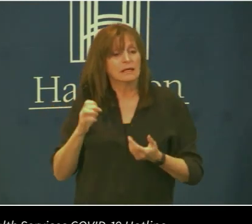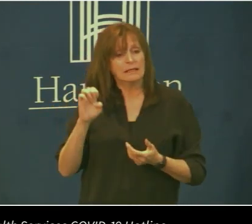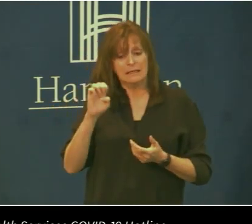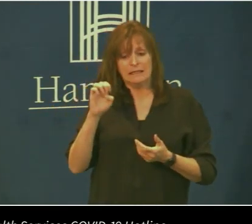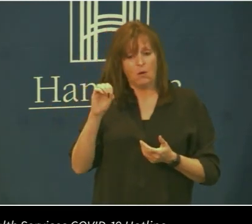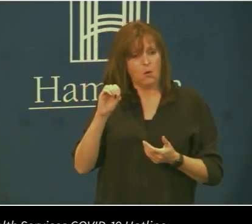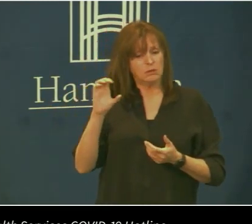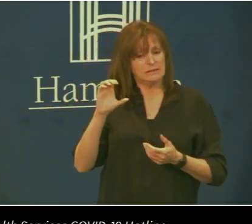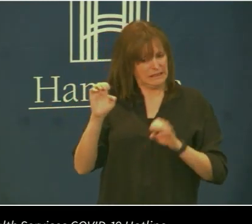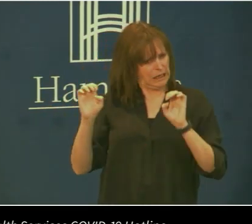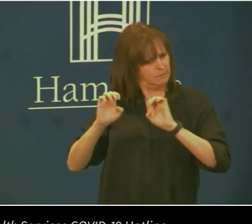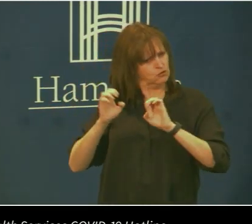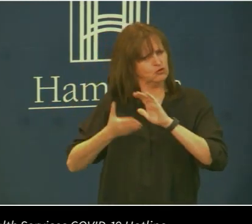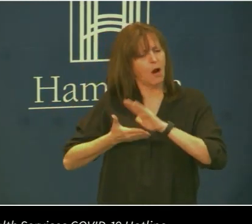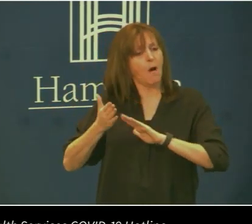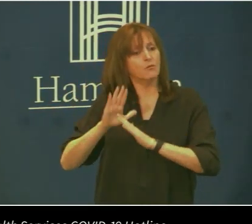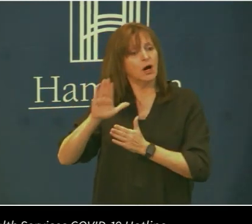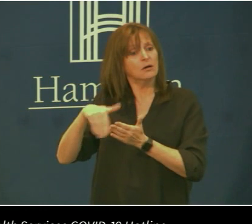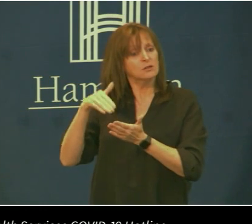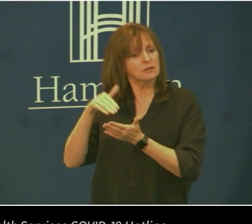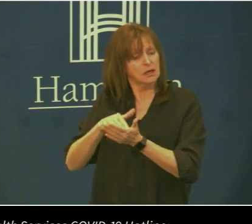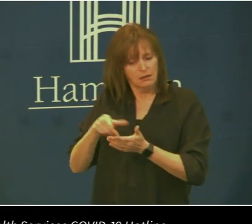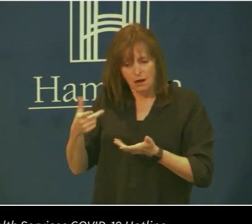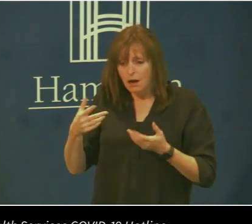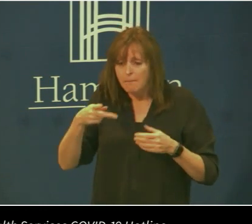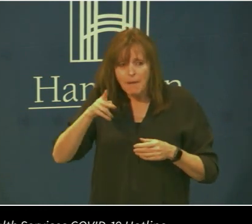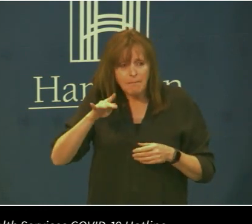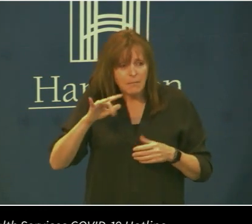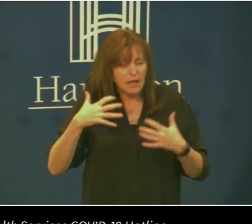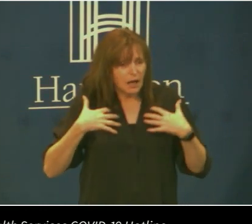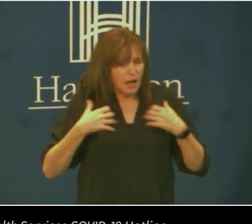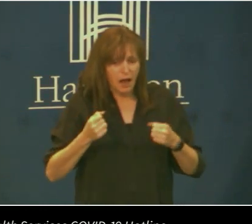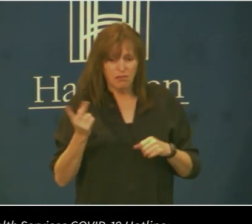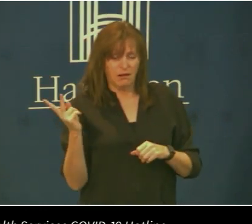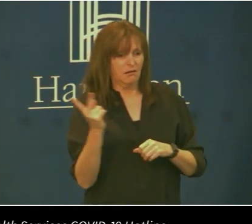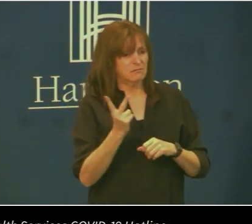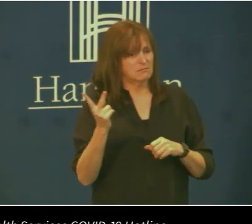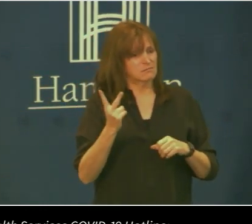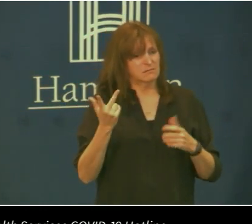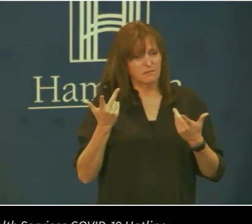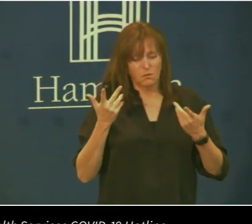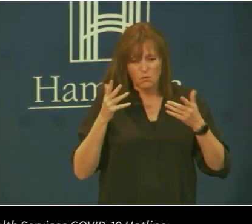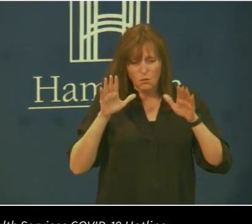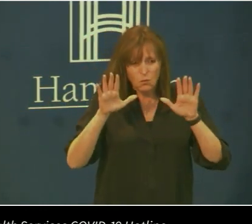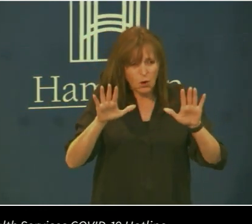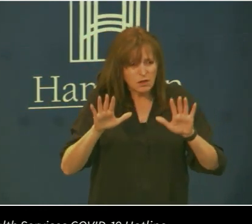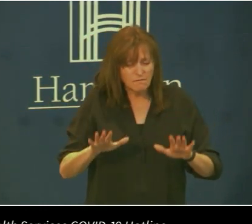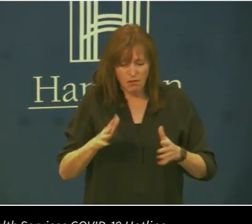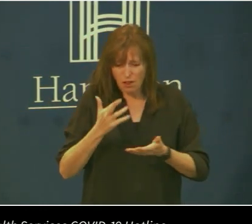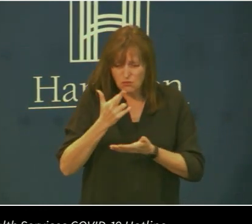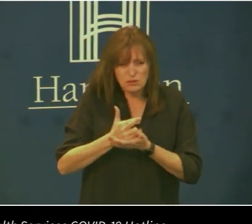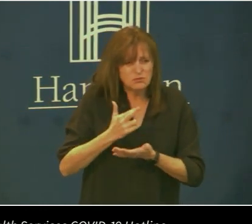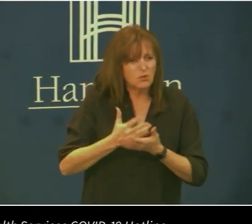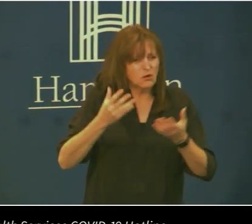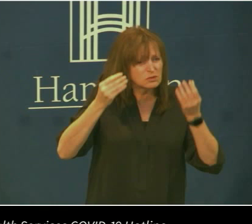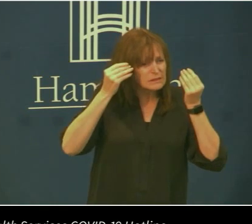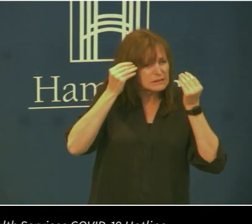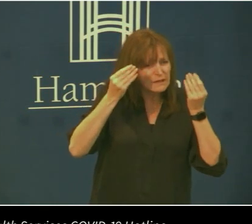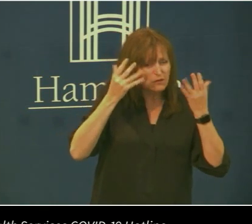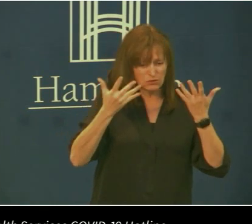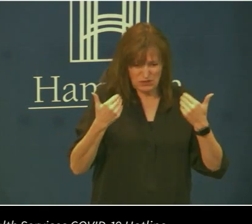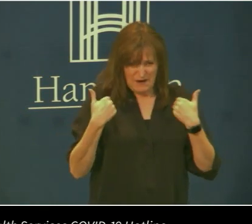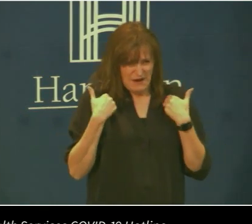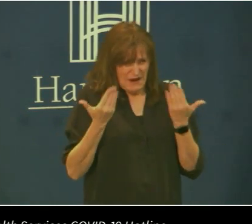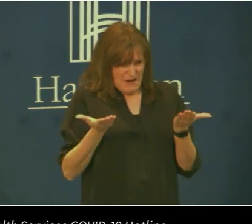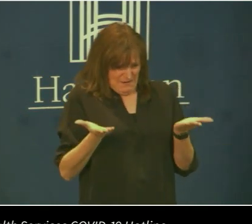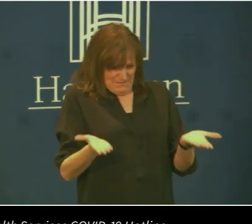health, and continue to use those resources to get information. And but now, to get more information about what's